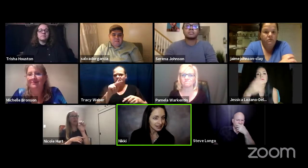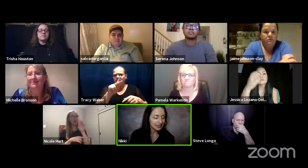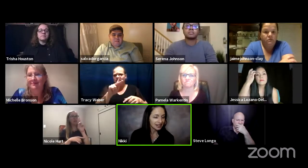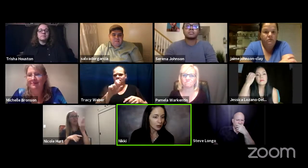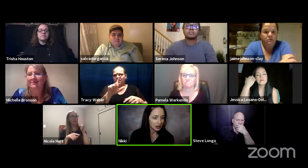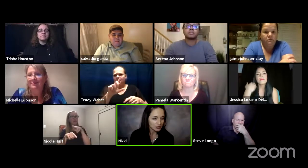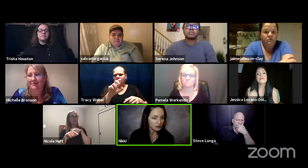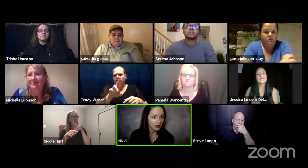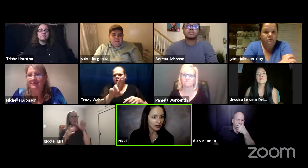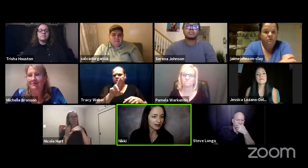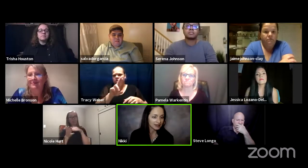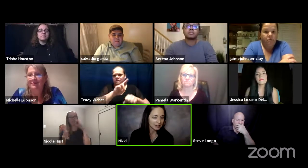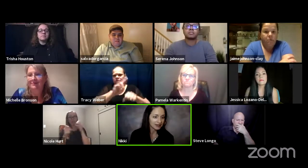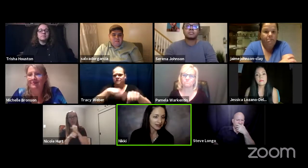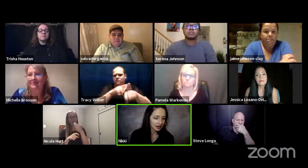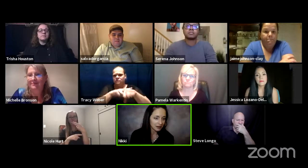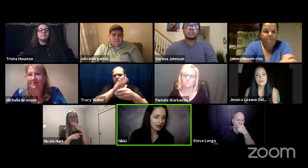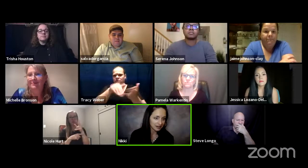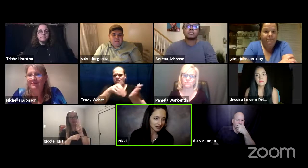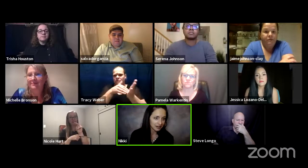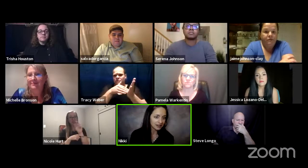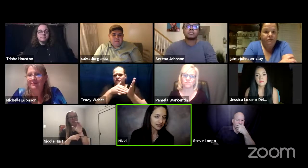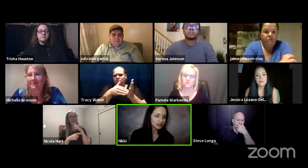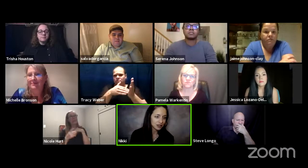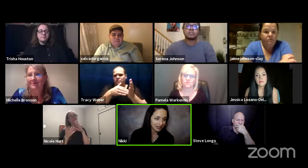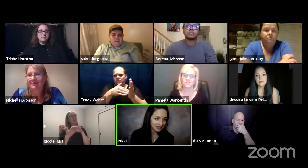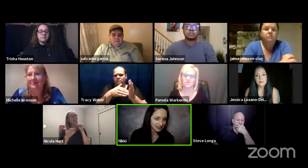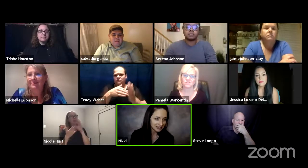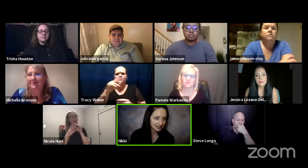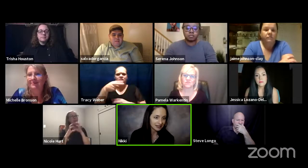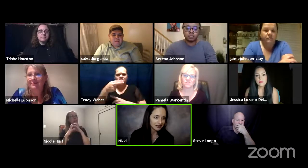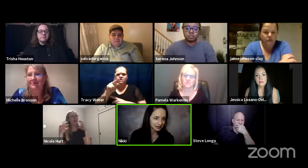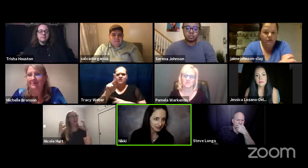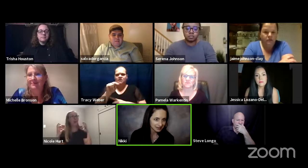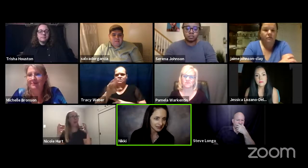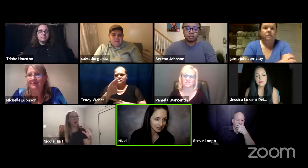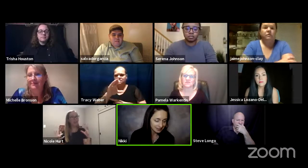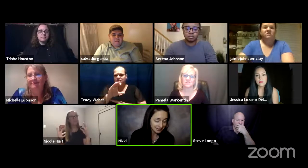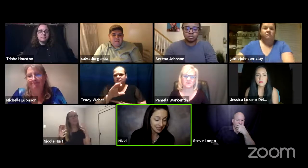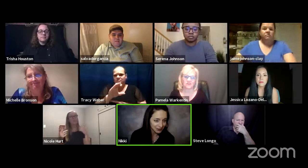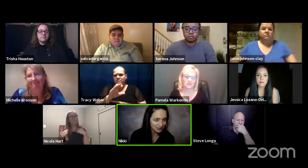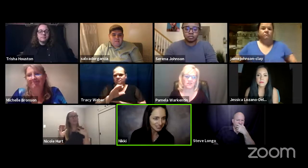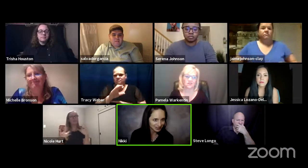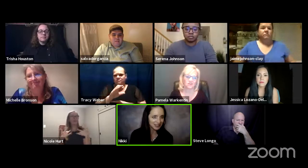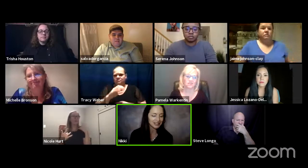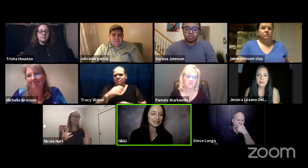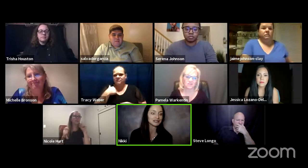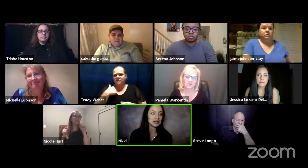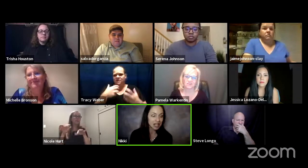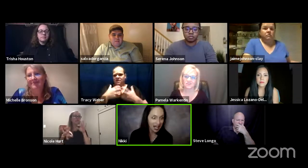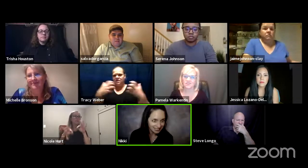And I went for the Helen Keller training at the Helen Keller Center and learned a lot.